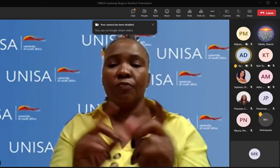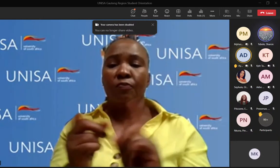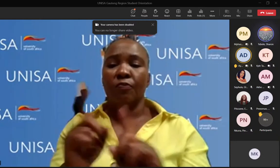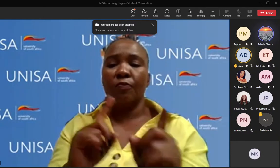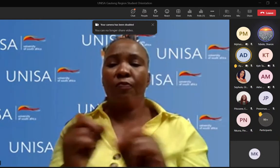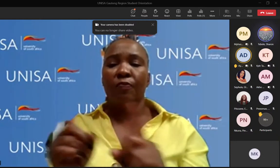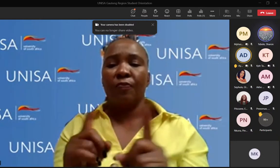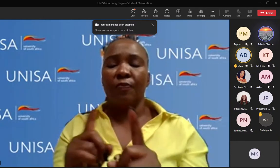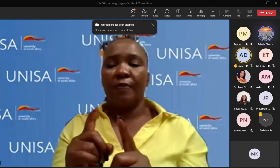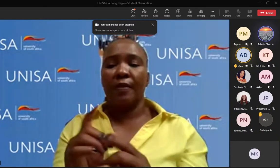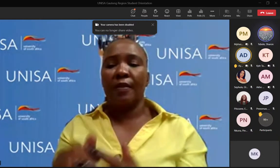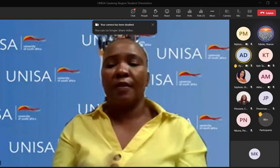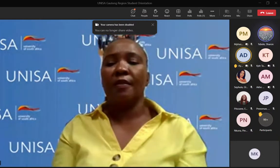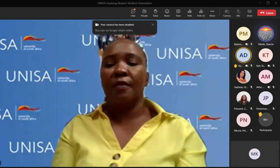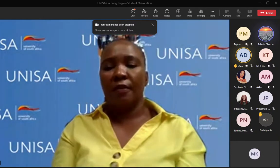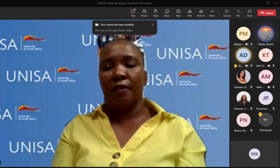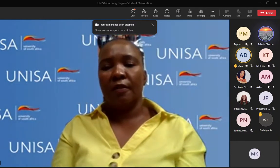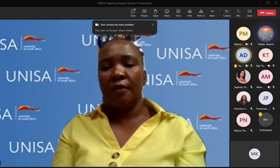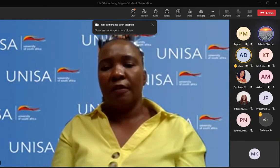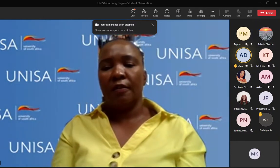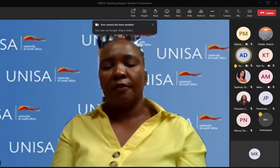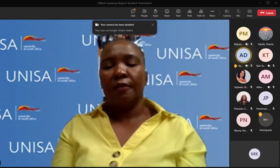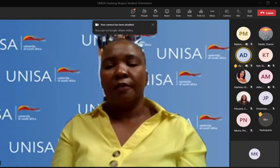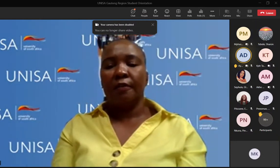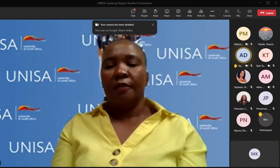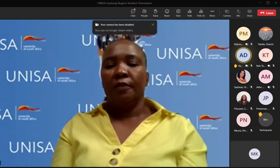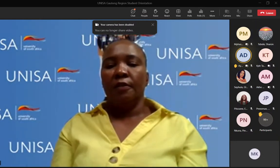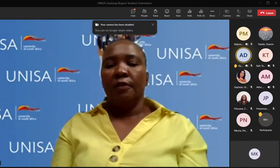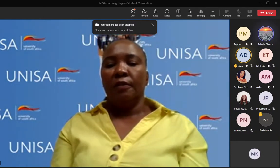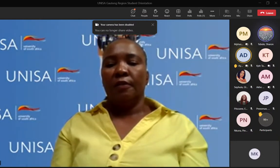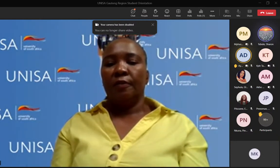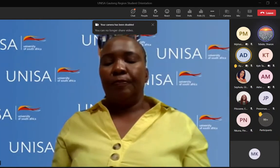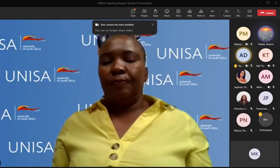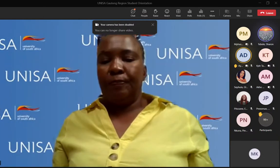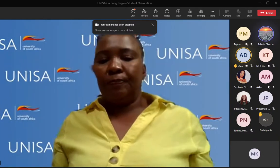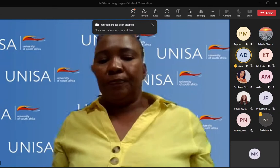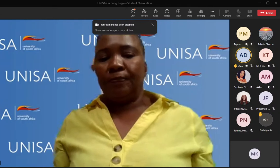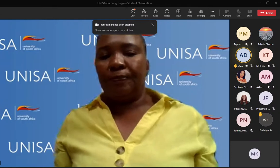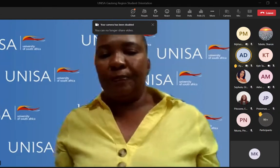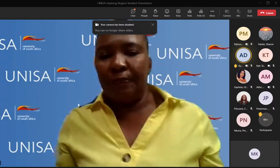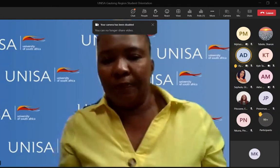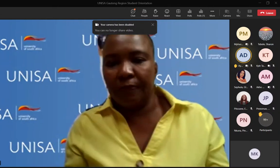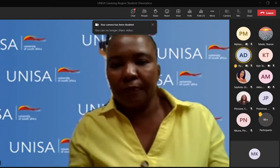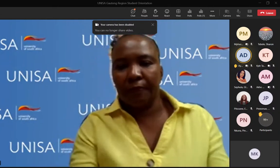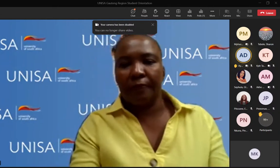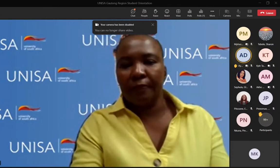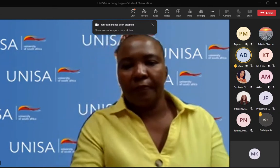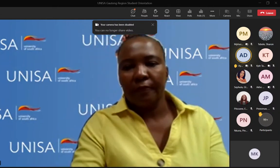enhanced learning by Mr niverstrom duth leaks